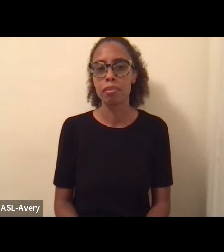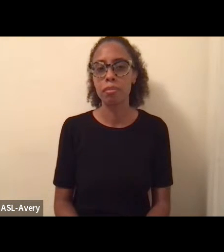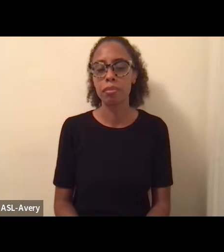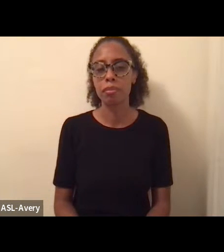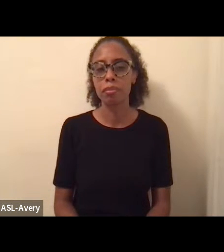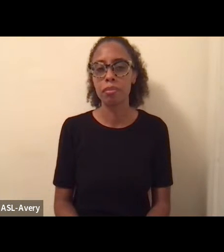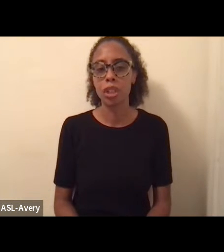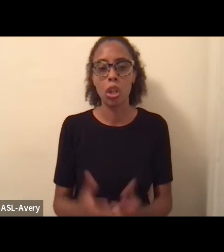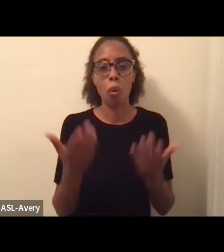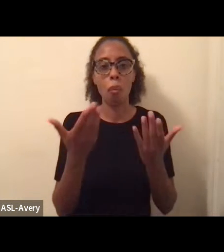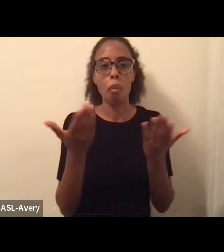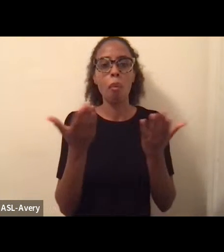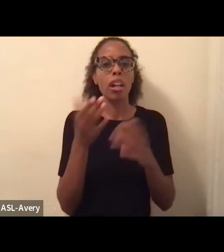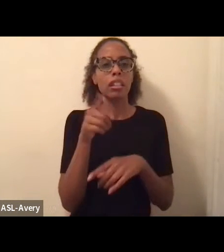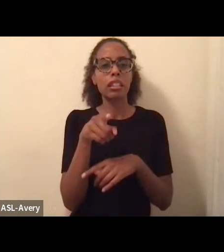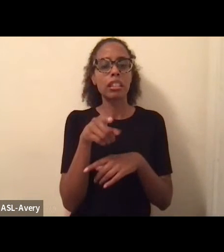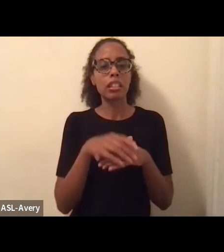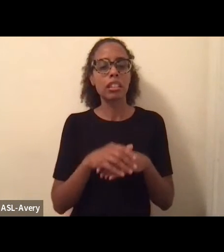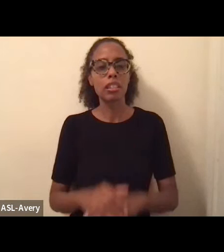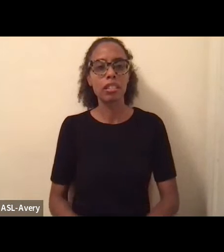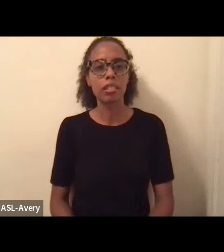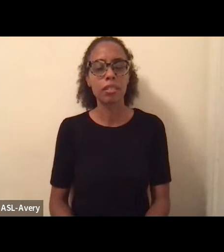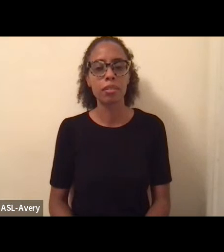What is it?